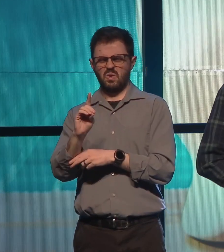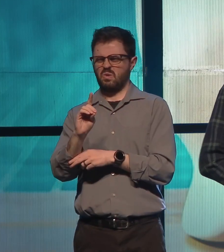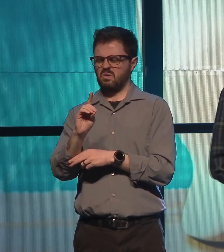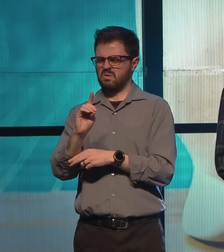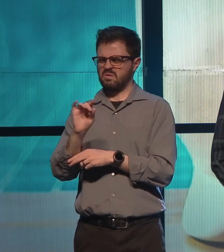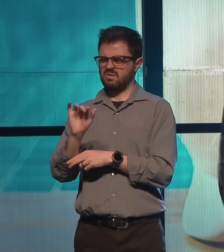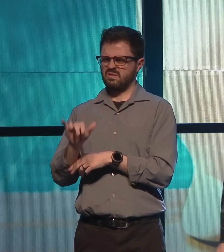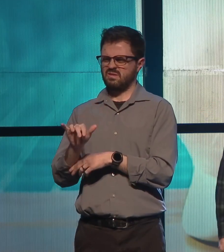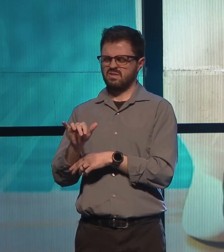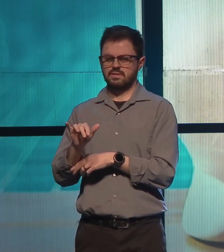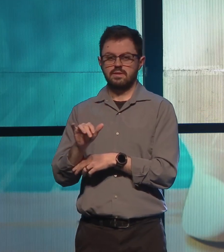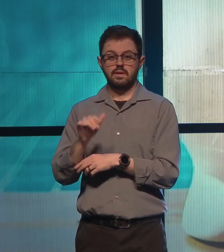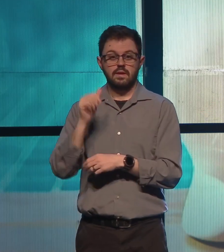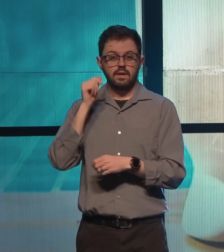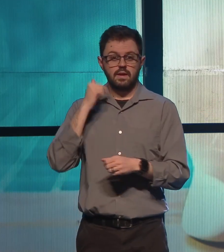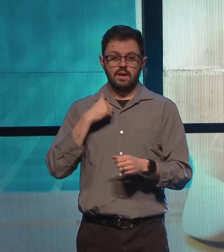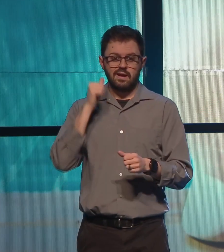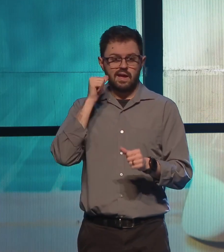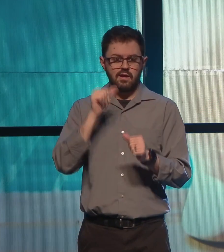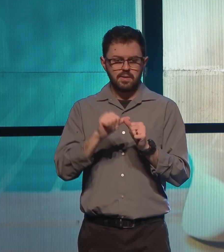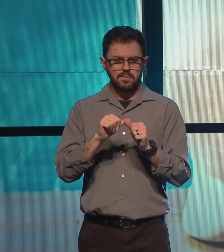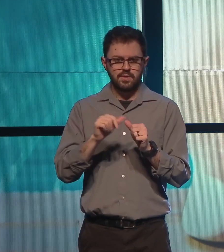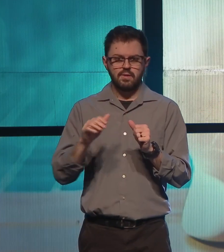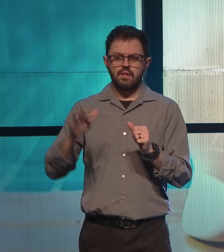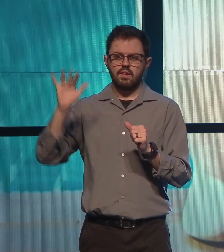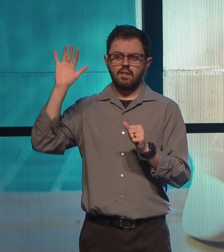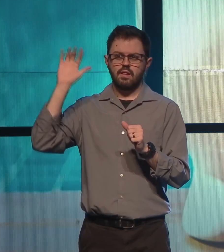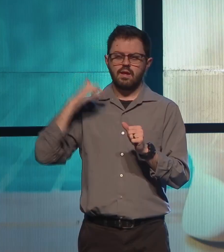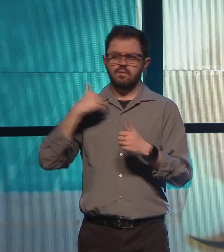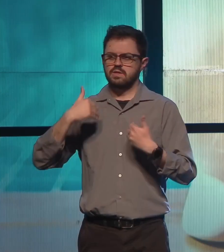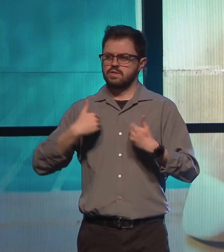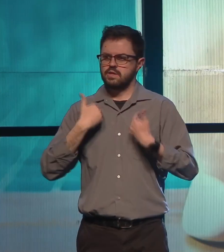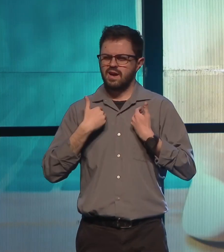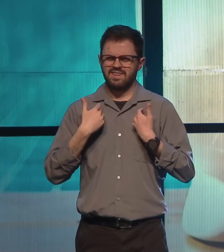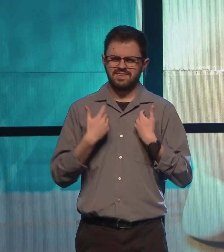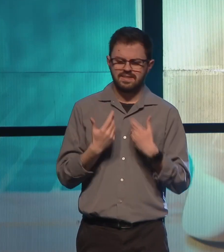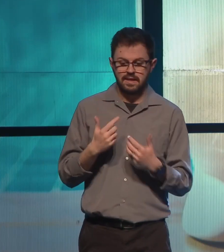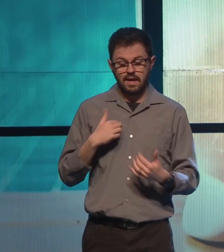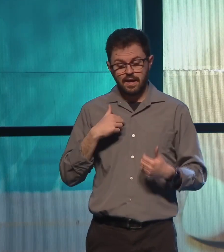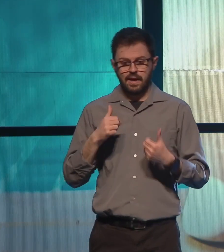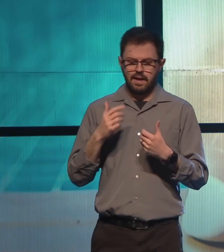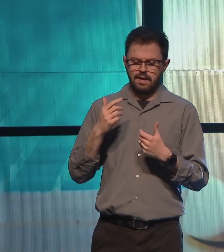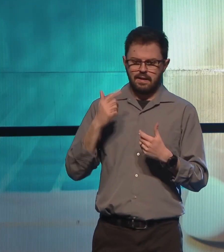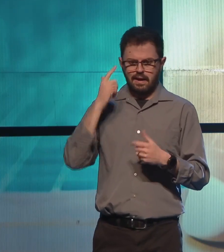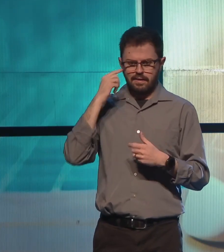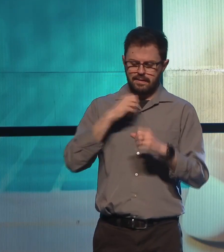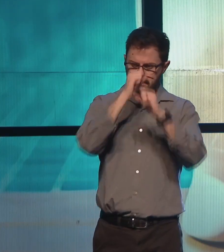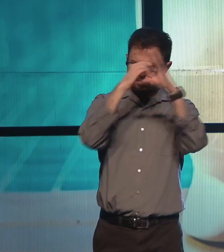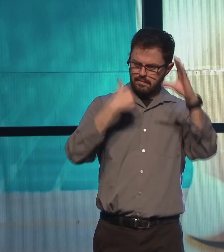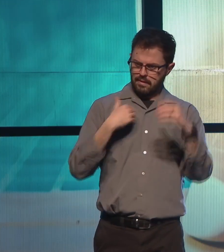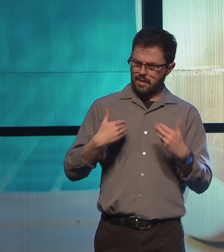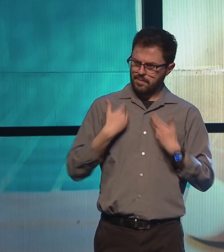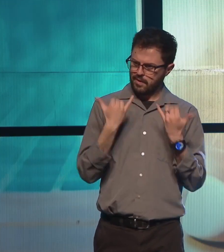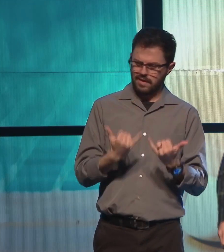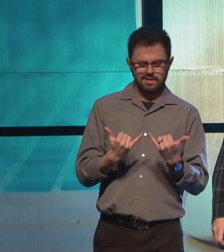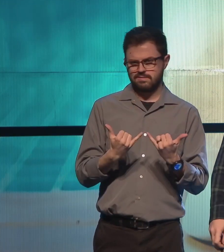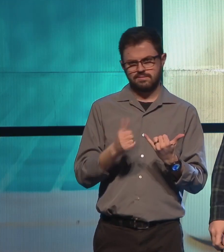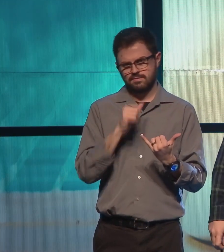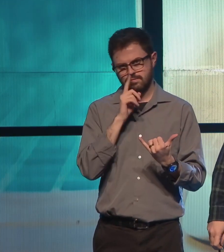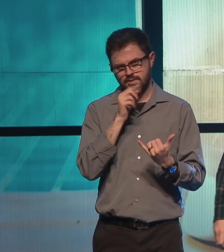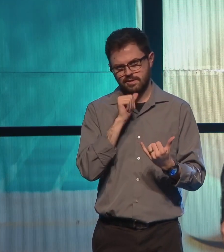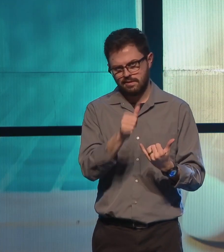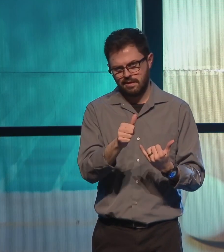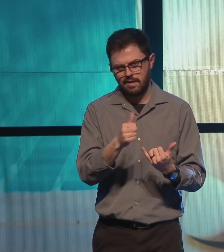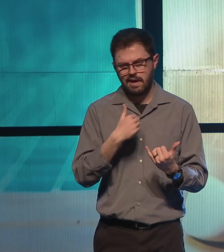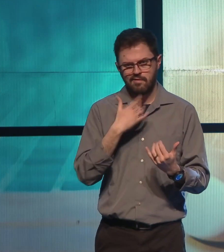young, I'm not a young pastor anymore. I try to imagine I am, but I'm really not. I got a birthday coming up. And so I'm like